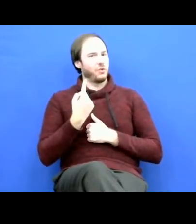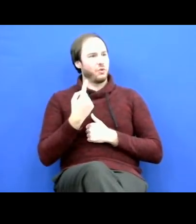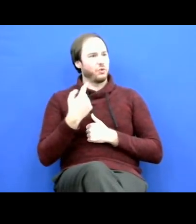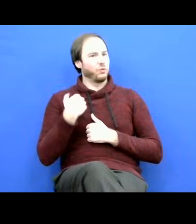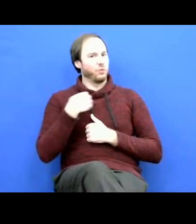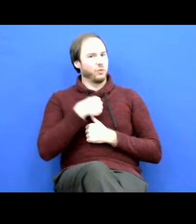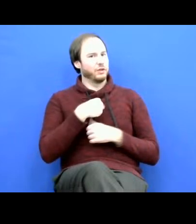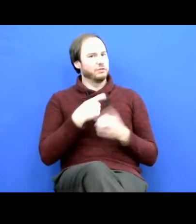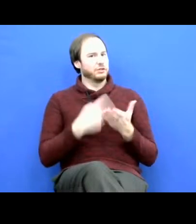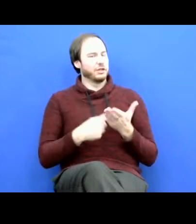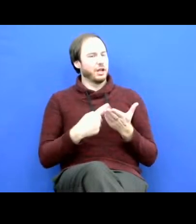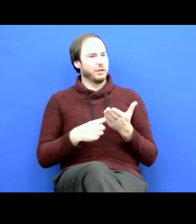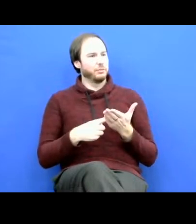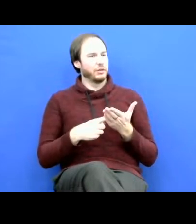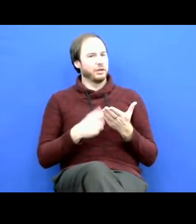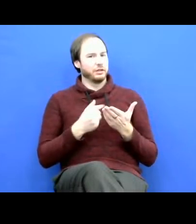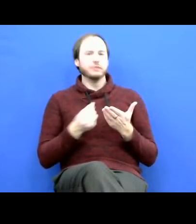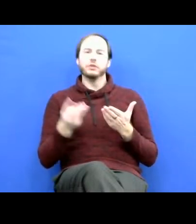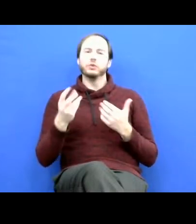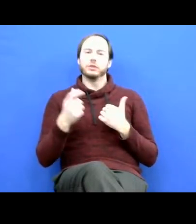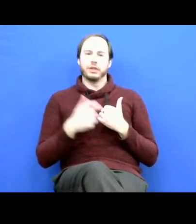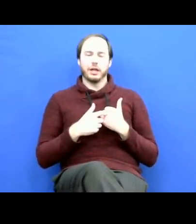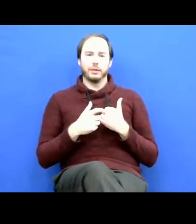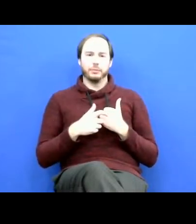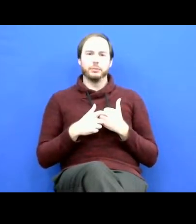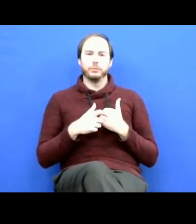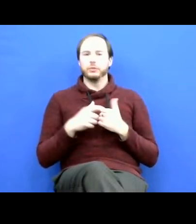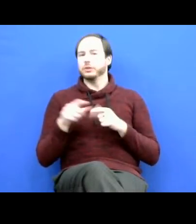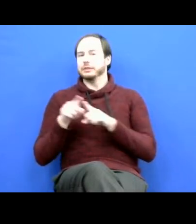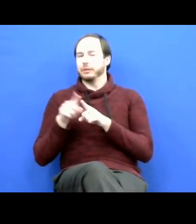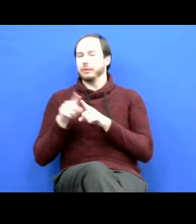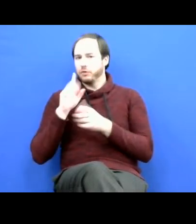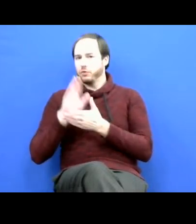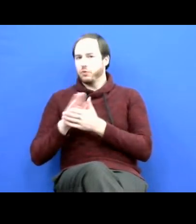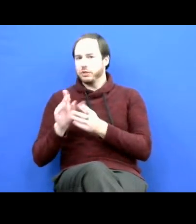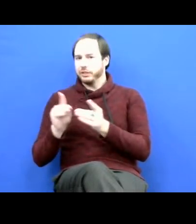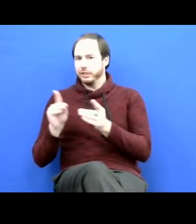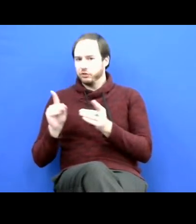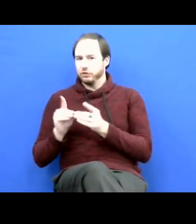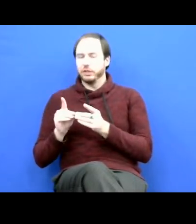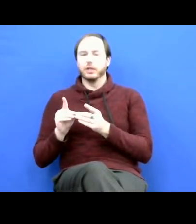talk about. Right. We've talked about a number of times with the school district as well.